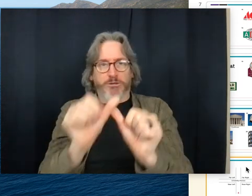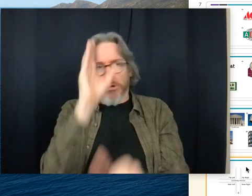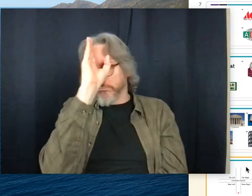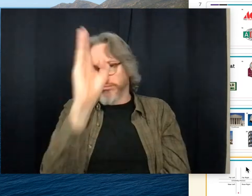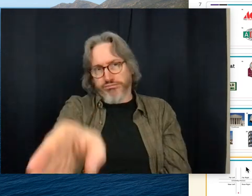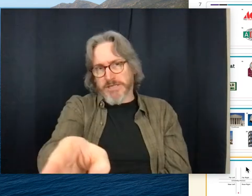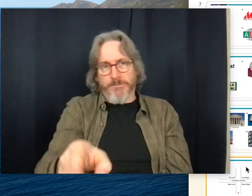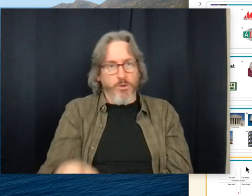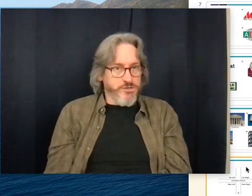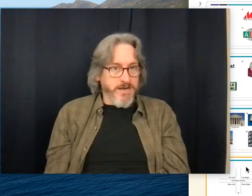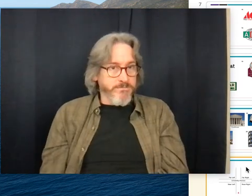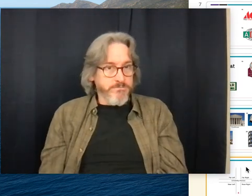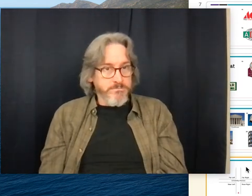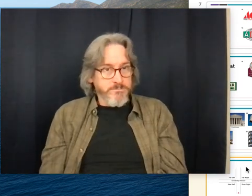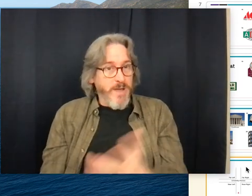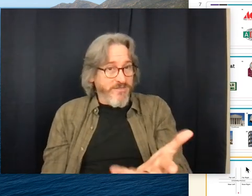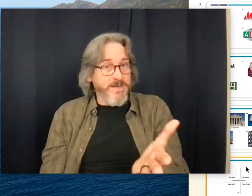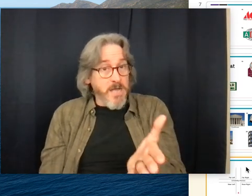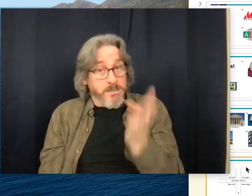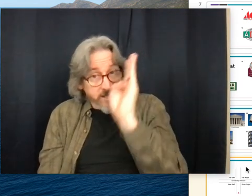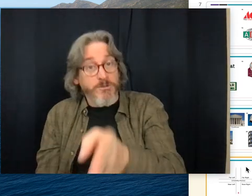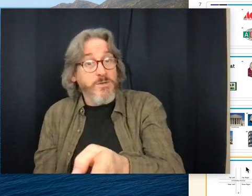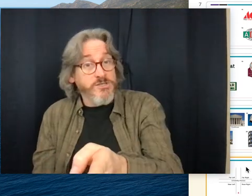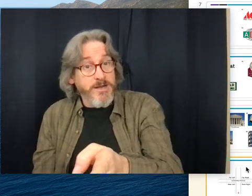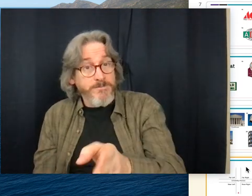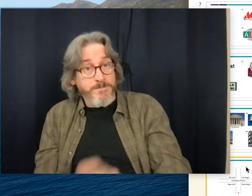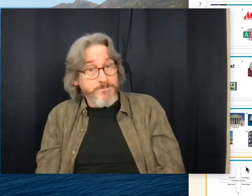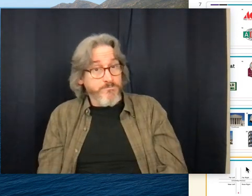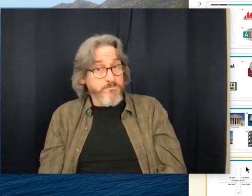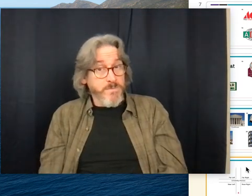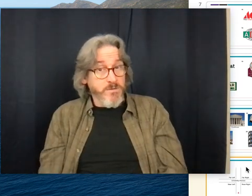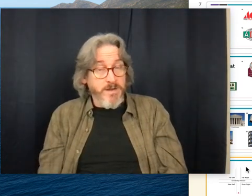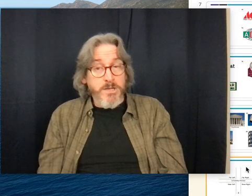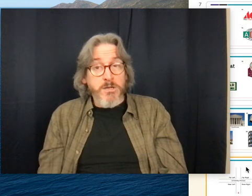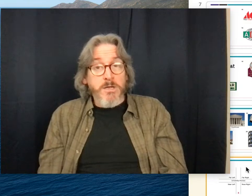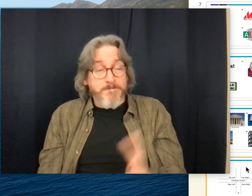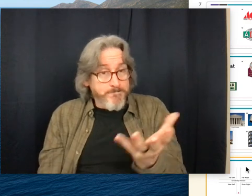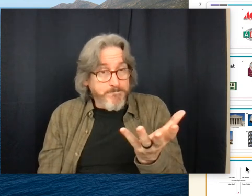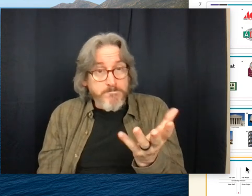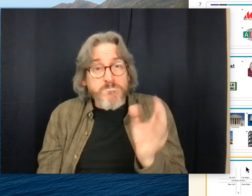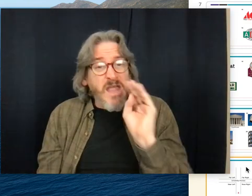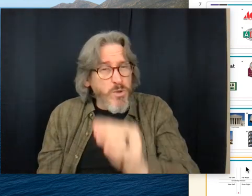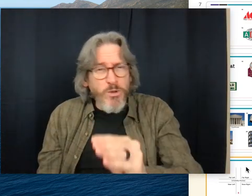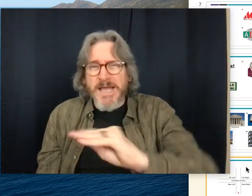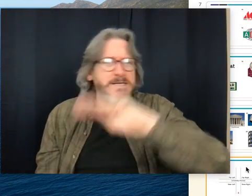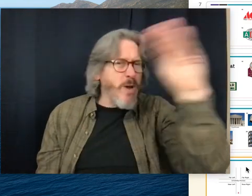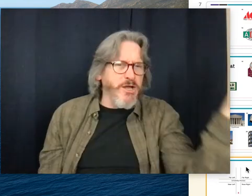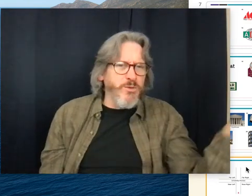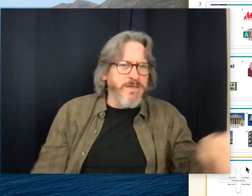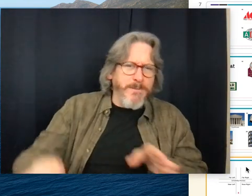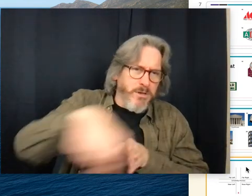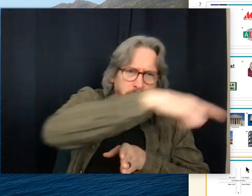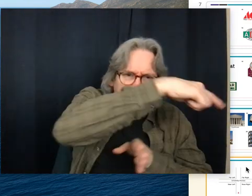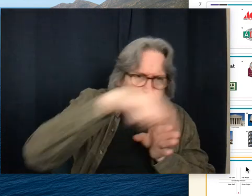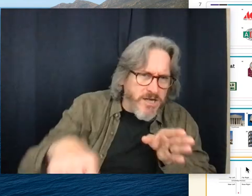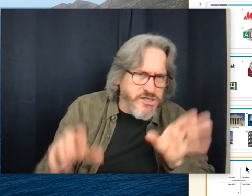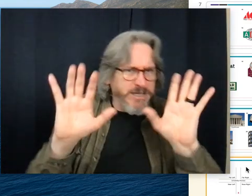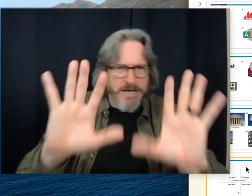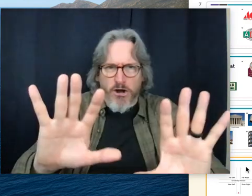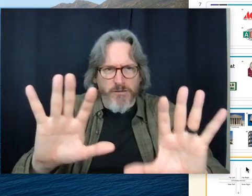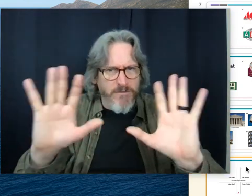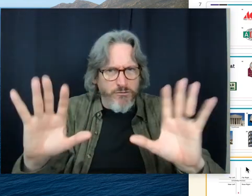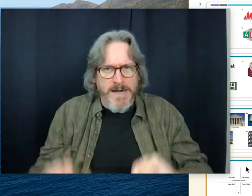keep going straight. So at the McDonald's, keep going straight. Okay. We will get into how you label the